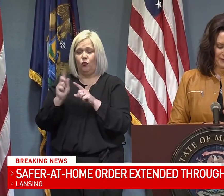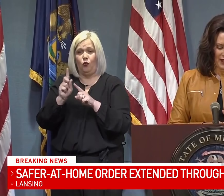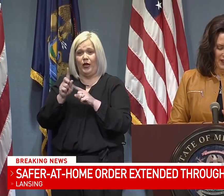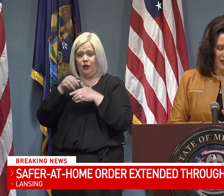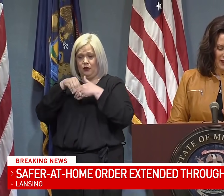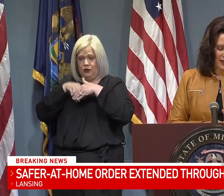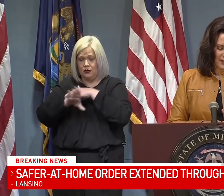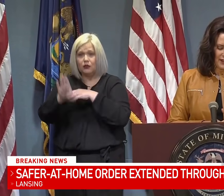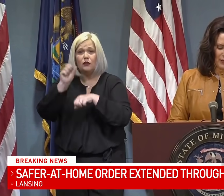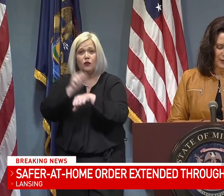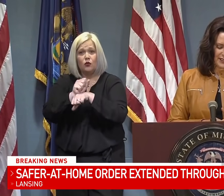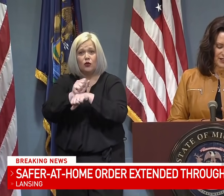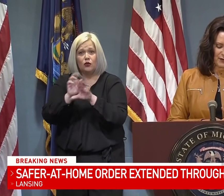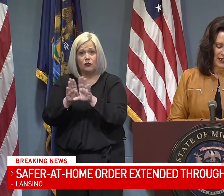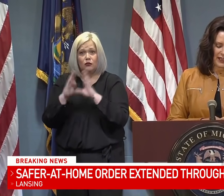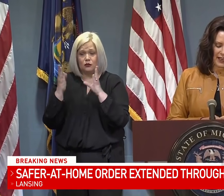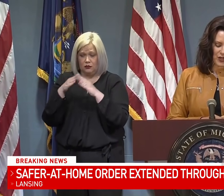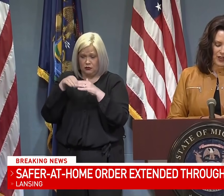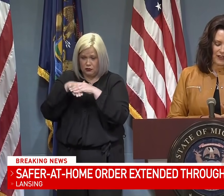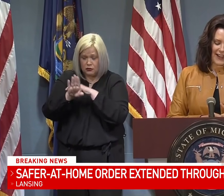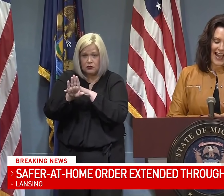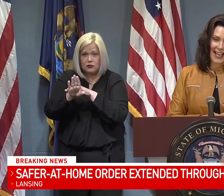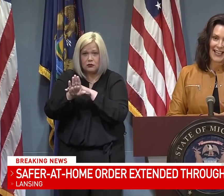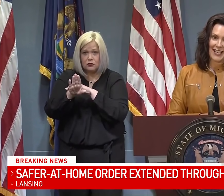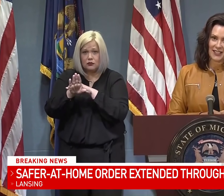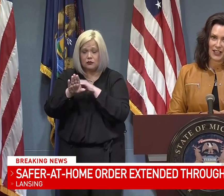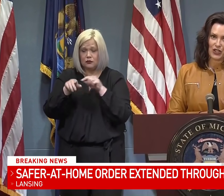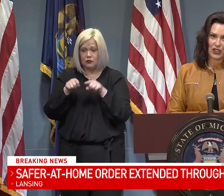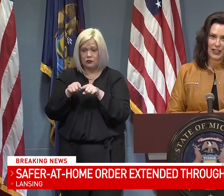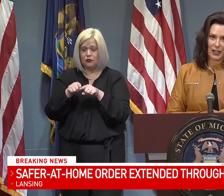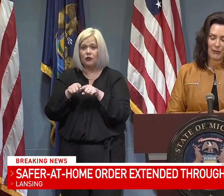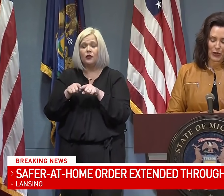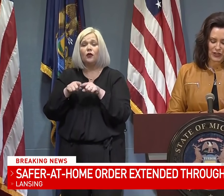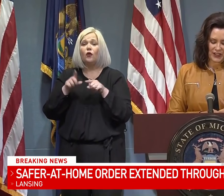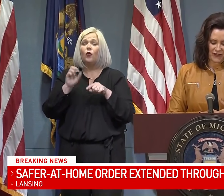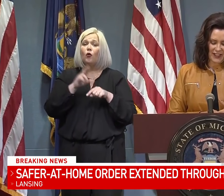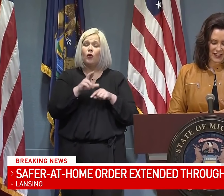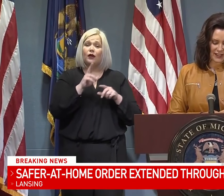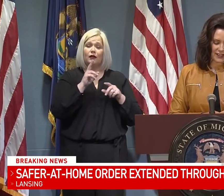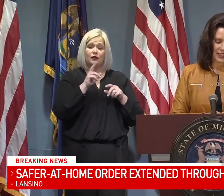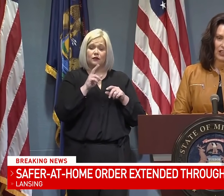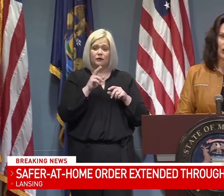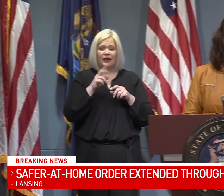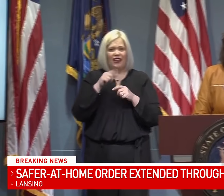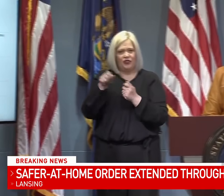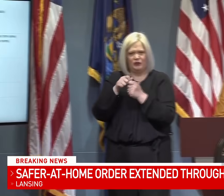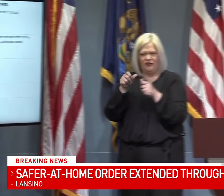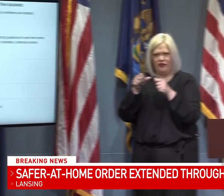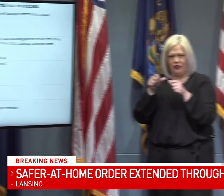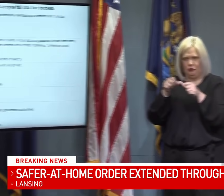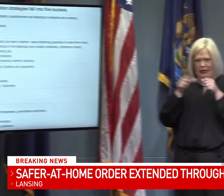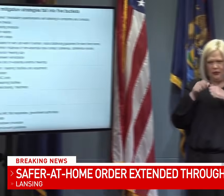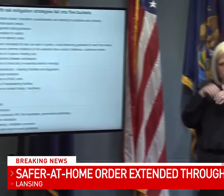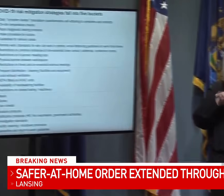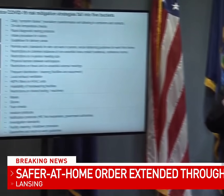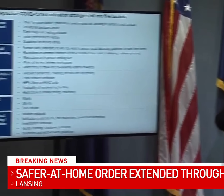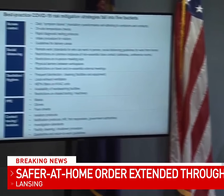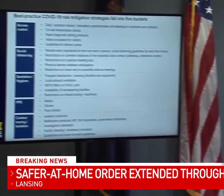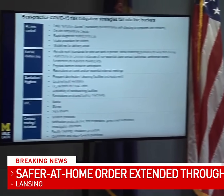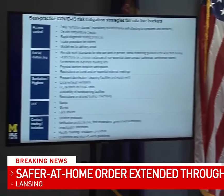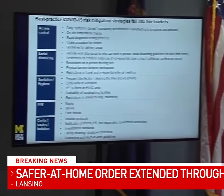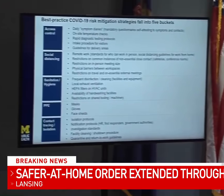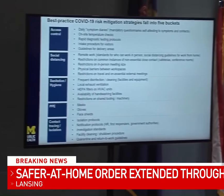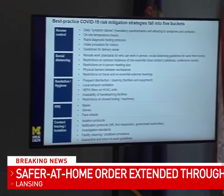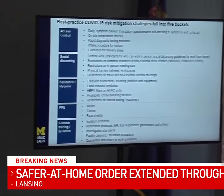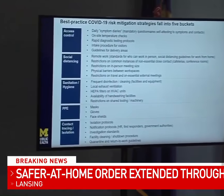facility. They will be suspending entry of non-essential in-person visits, including tours. And